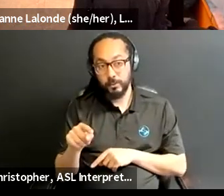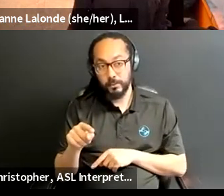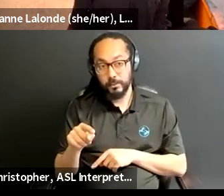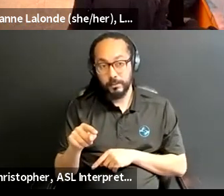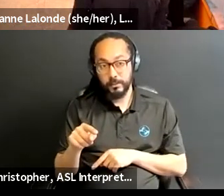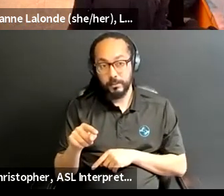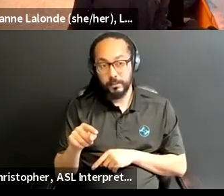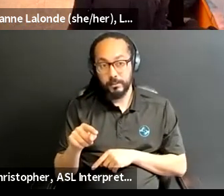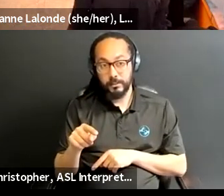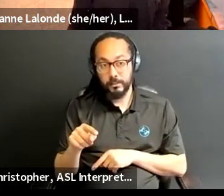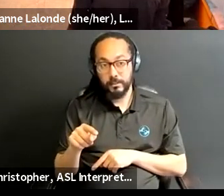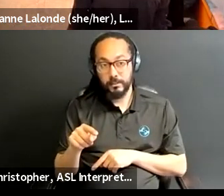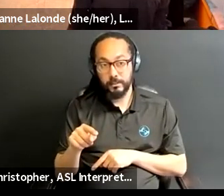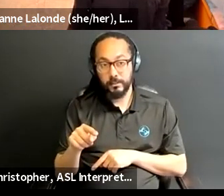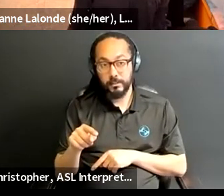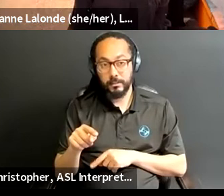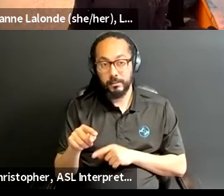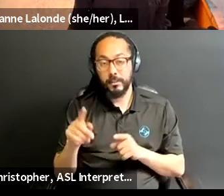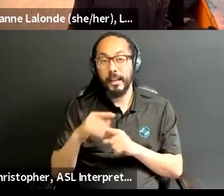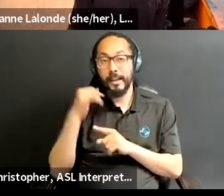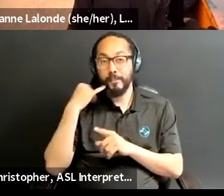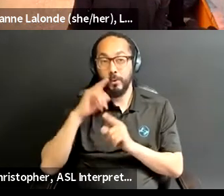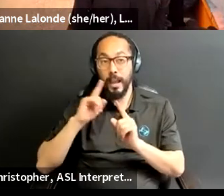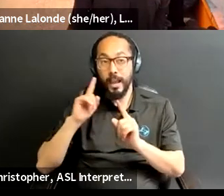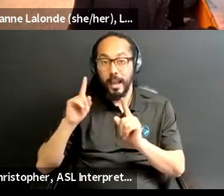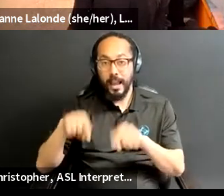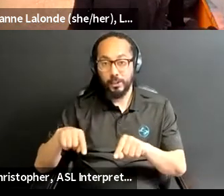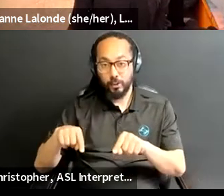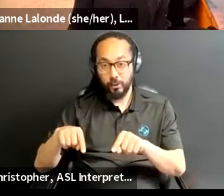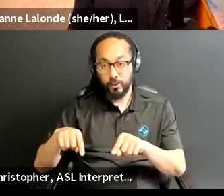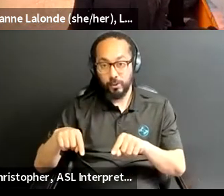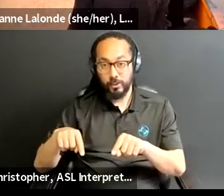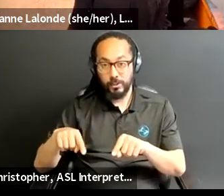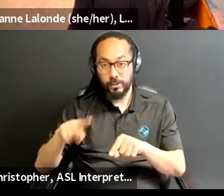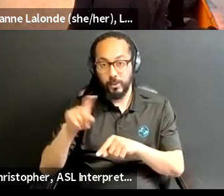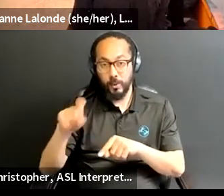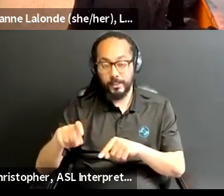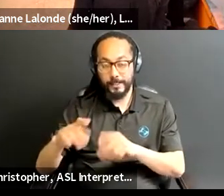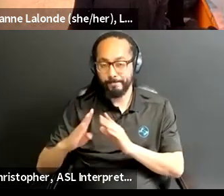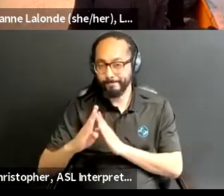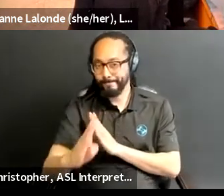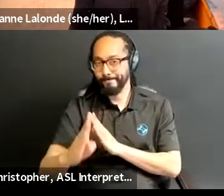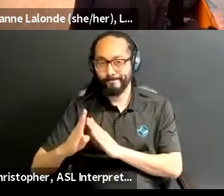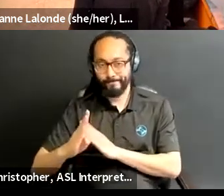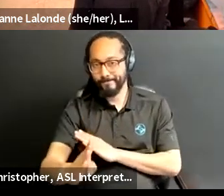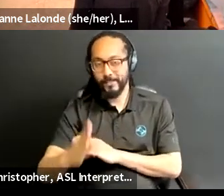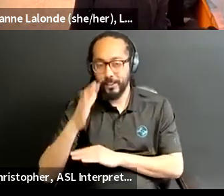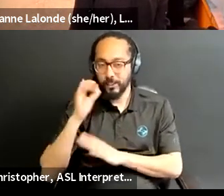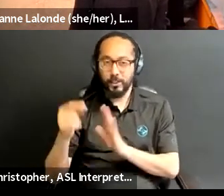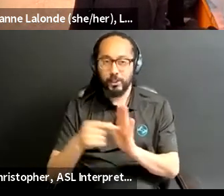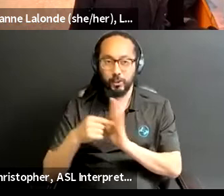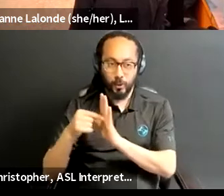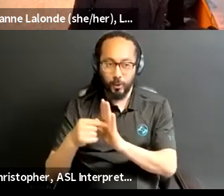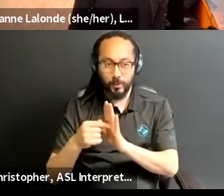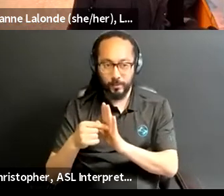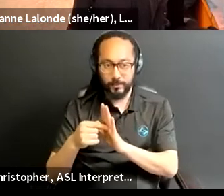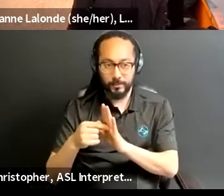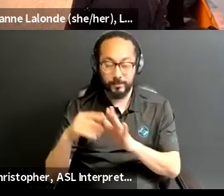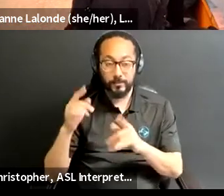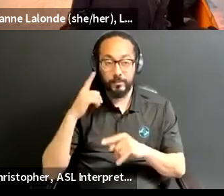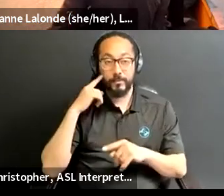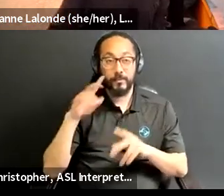it only goes to the person who asked it. It doesn't show it to everyone else. So just so that the